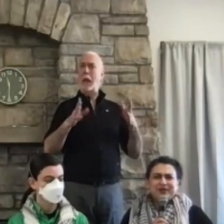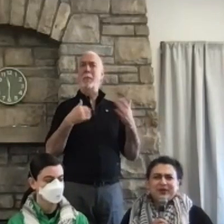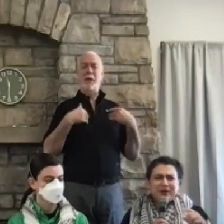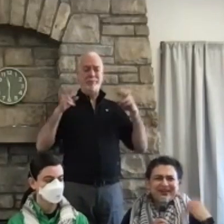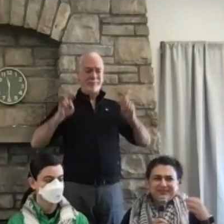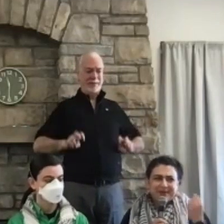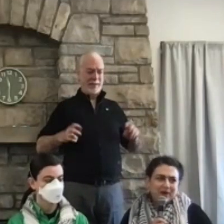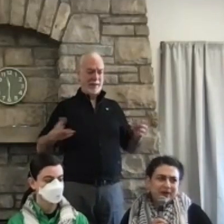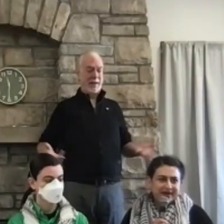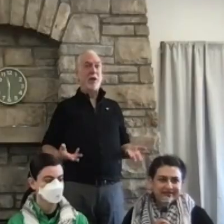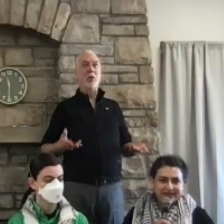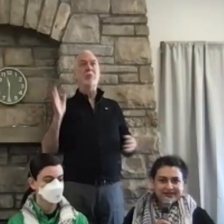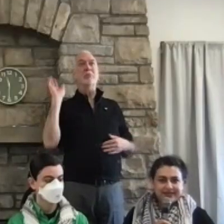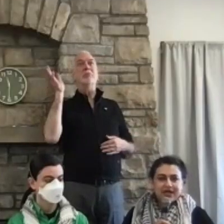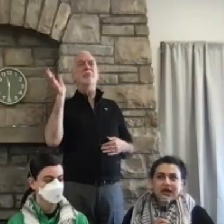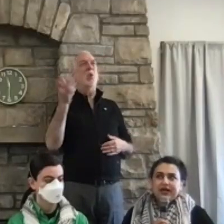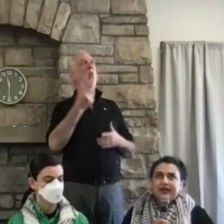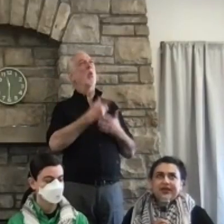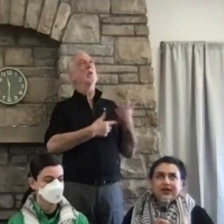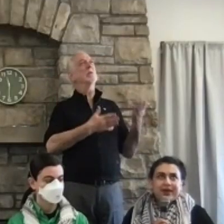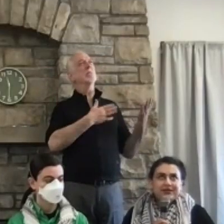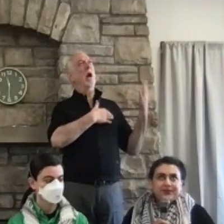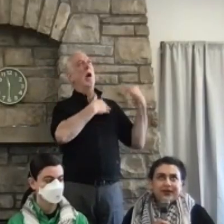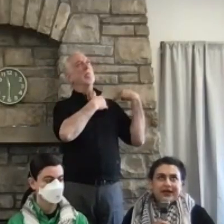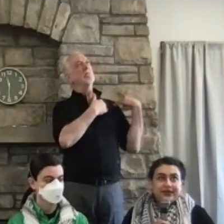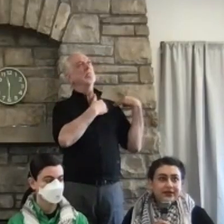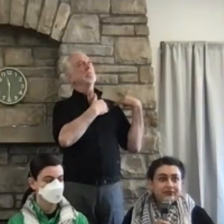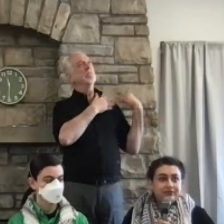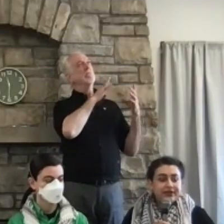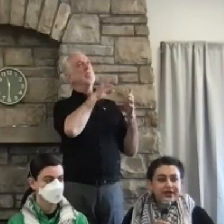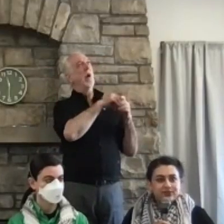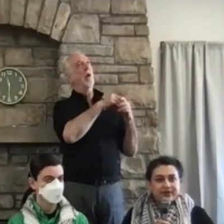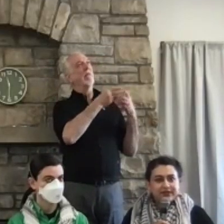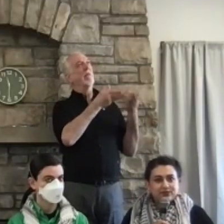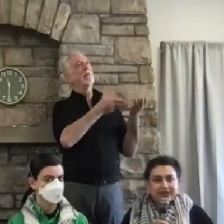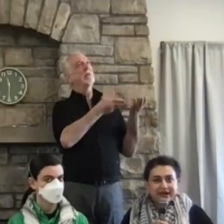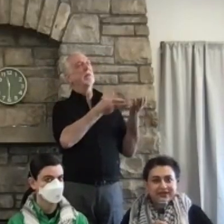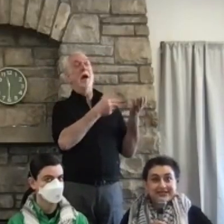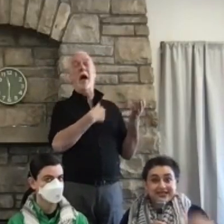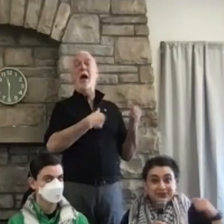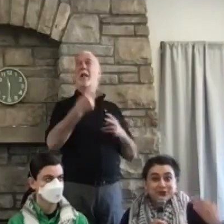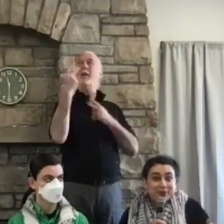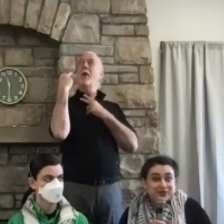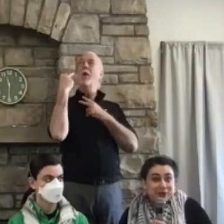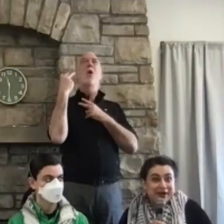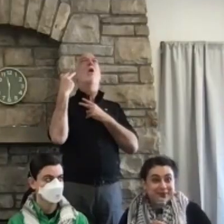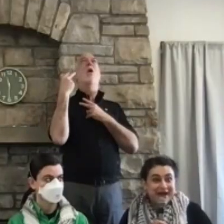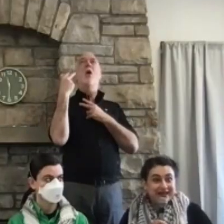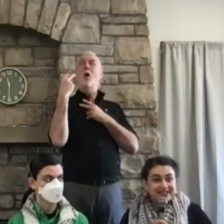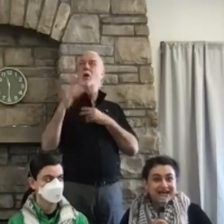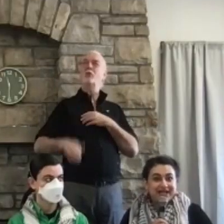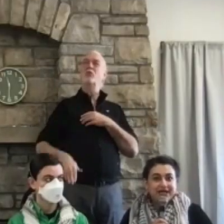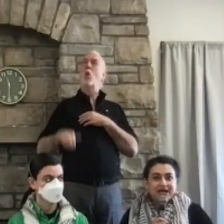I was wondering, where is my part in this? And thinking back to it, I didn't realize what things we didn't have accessible to us growing